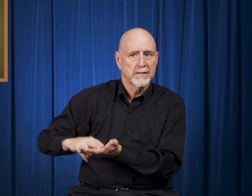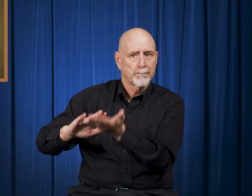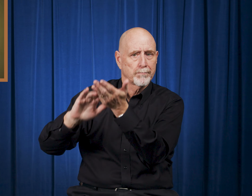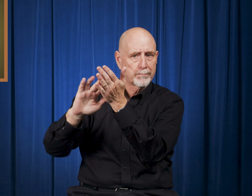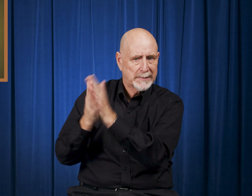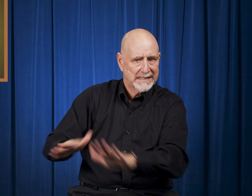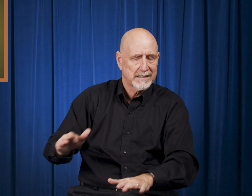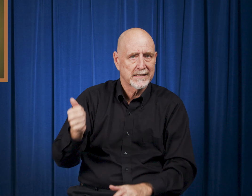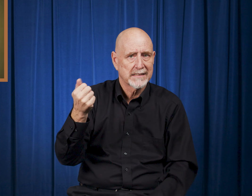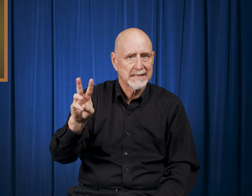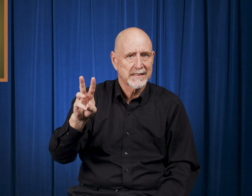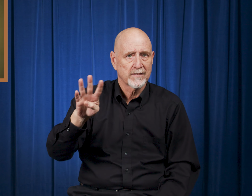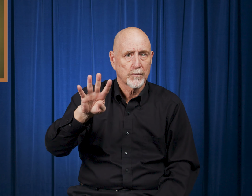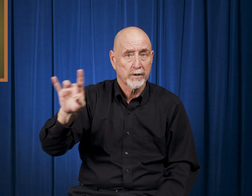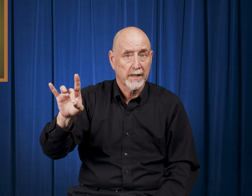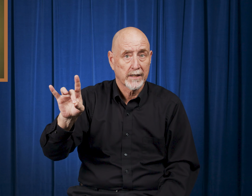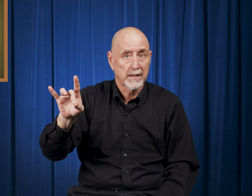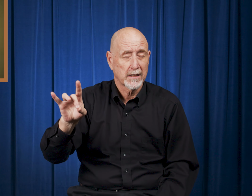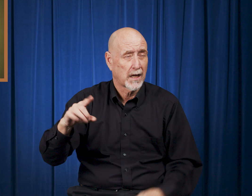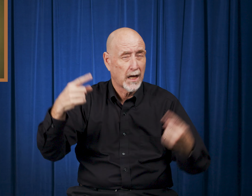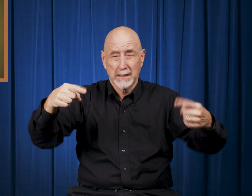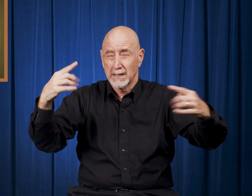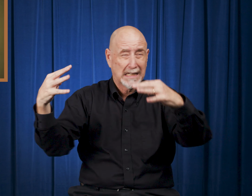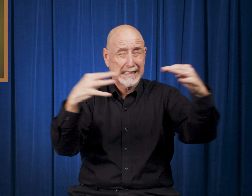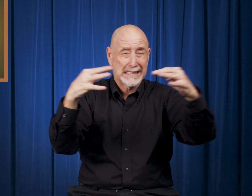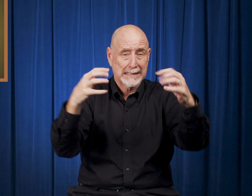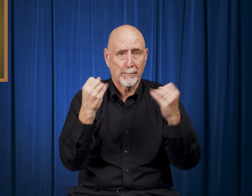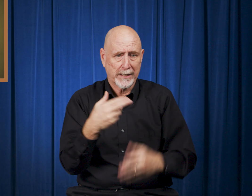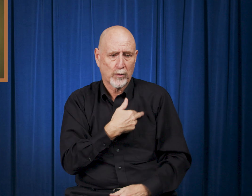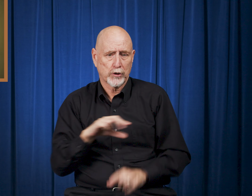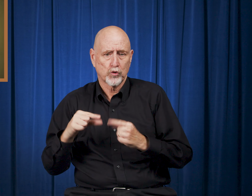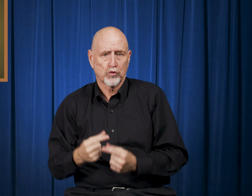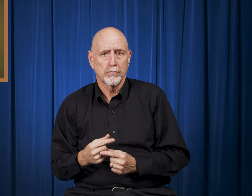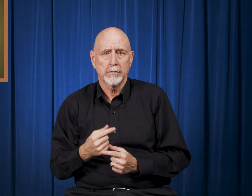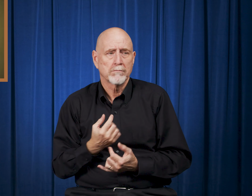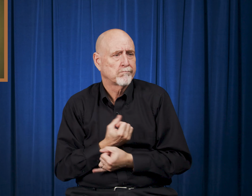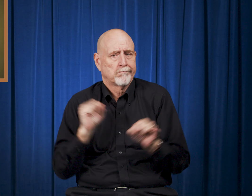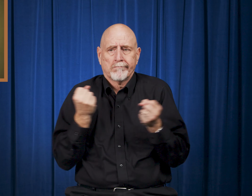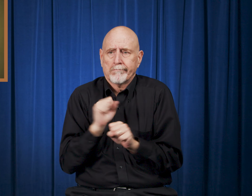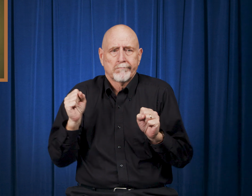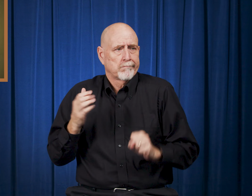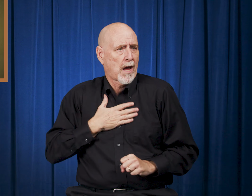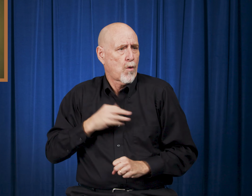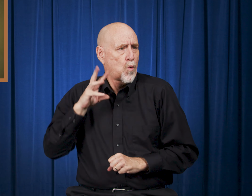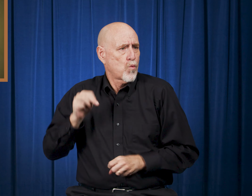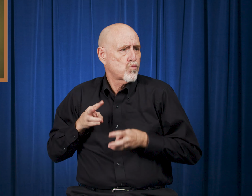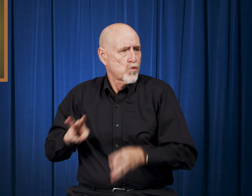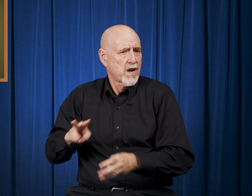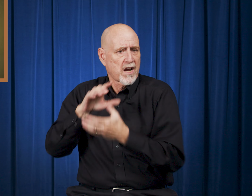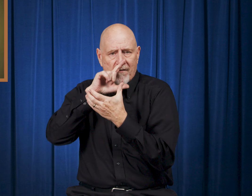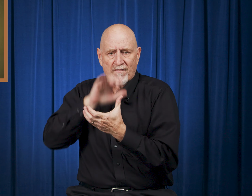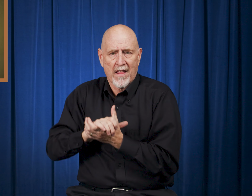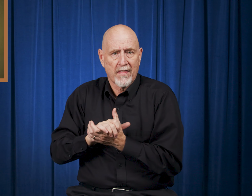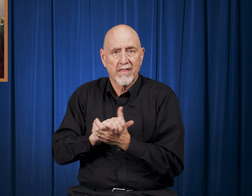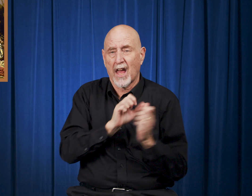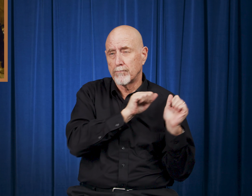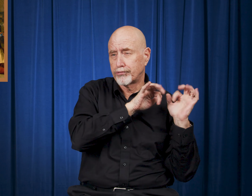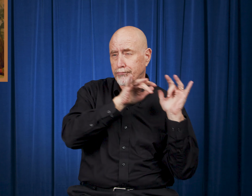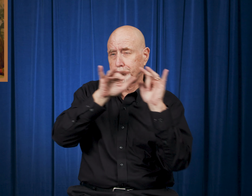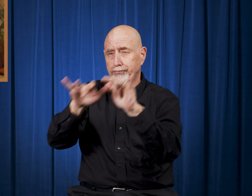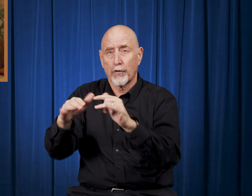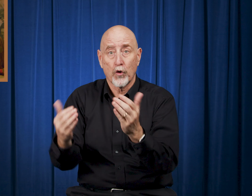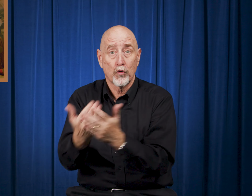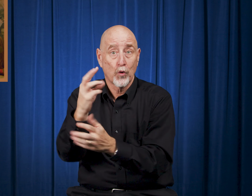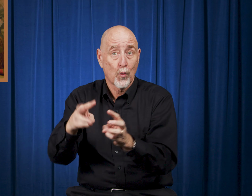So, after so much conflict, many religious groups began seeking freedom to practice their faith. They migrated to the